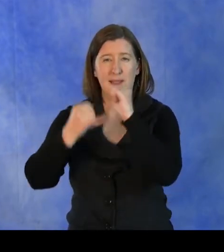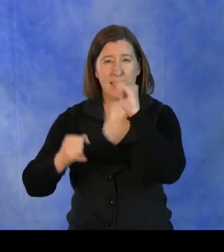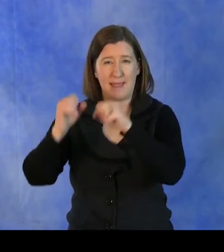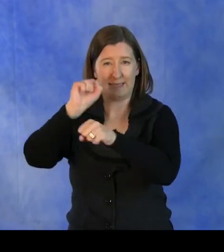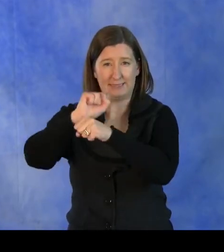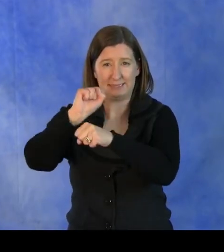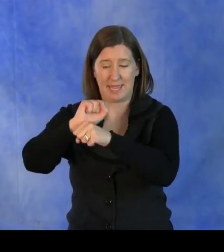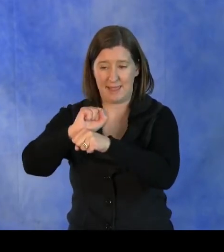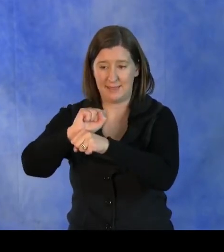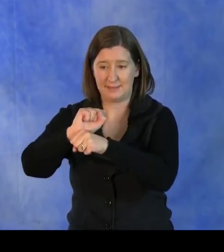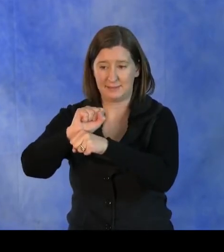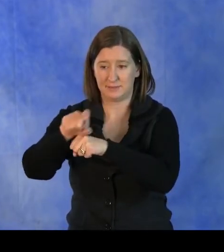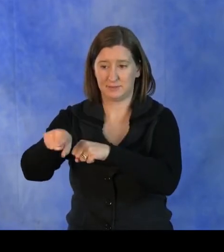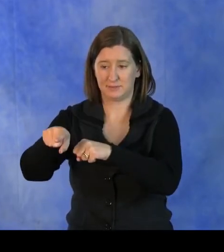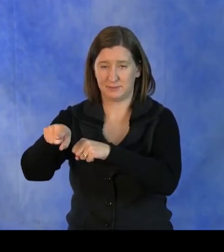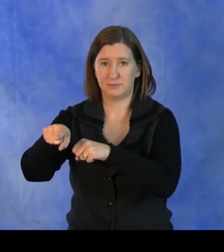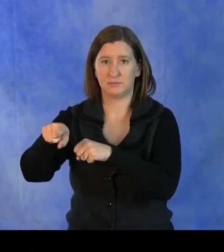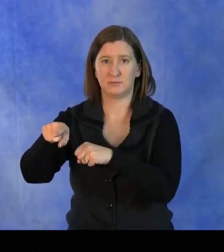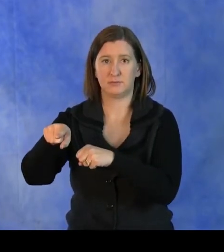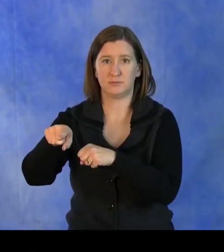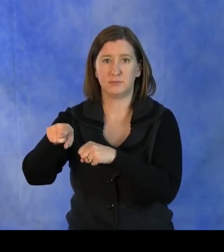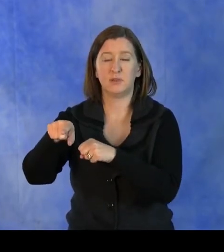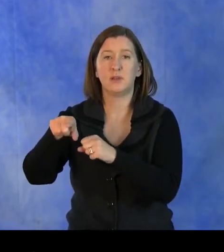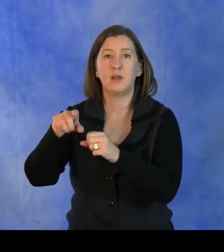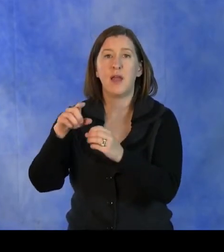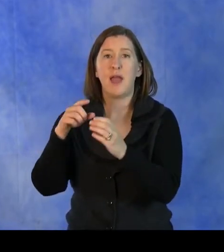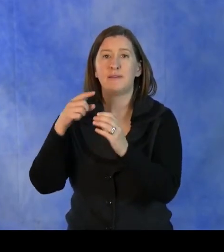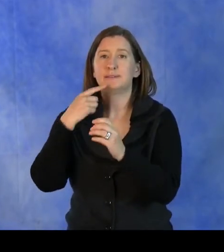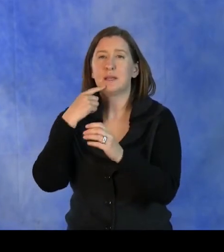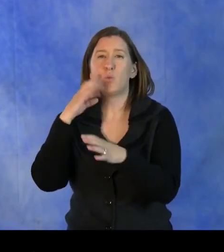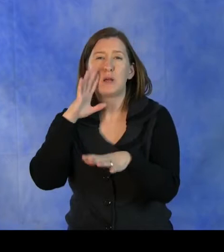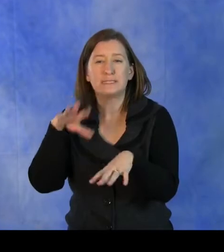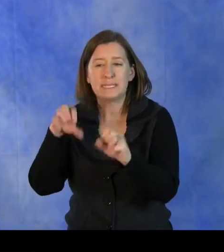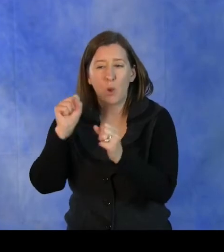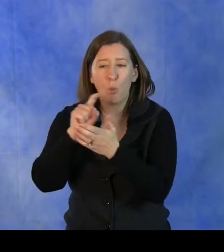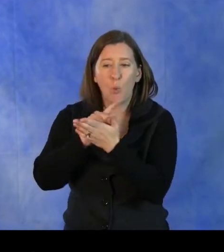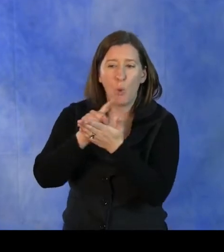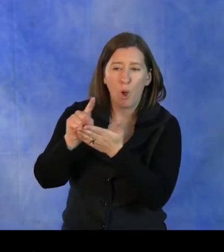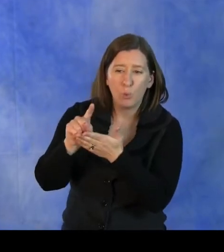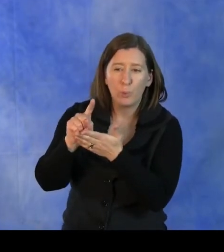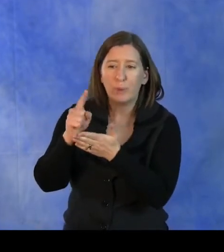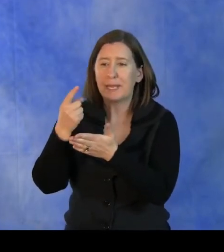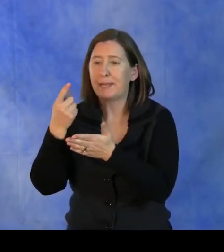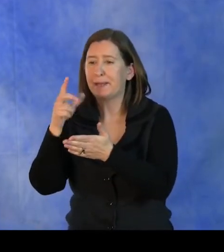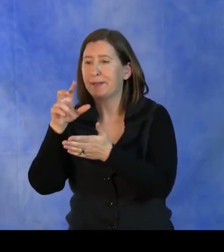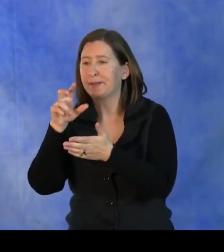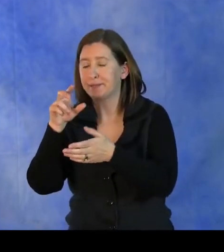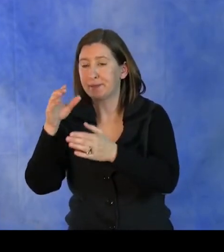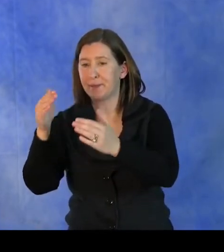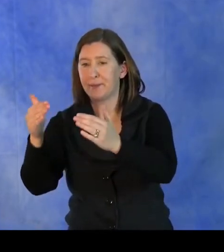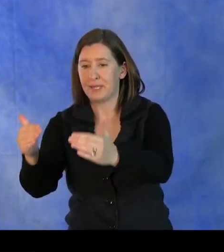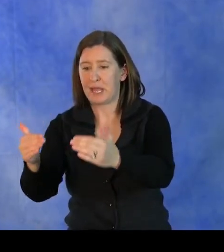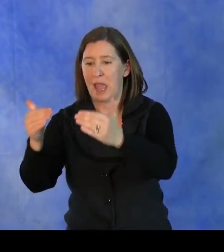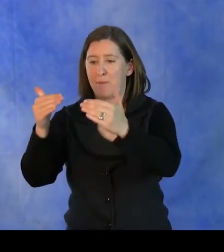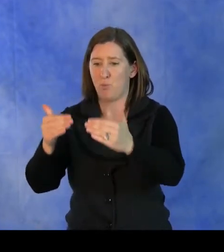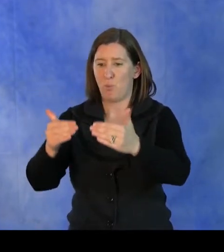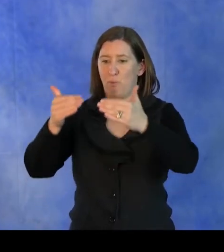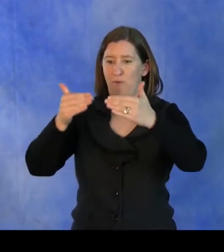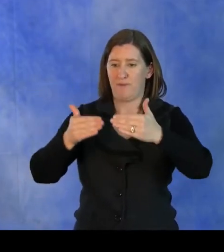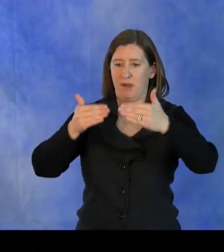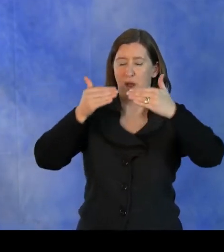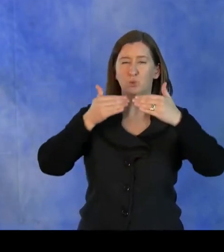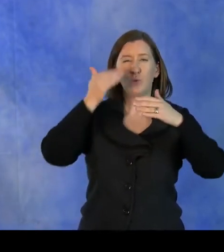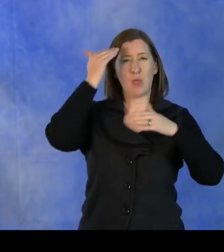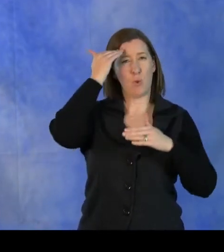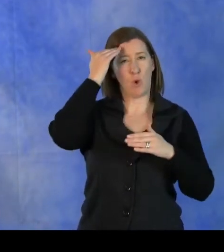start, with the last assignment, and then say that'll take about a week,